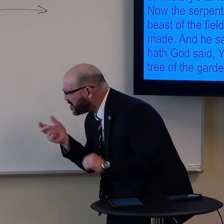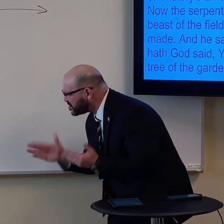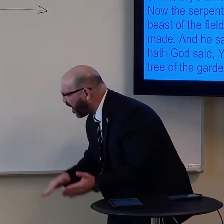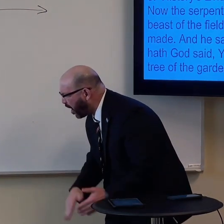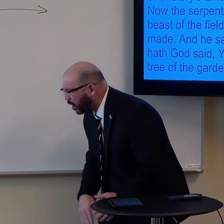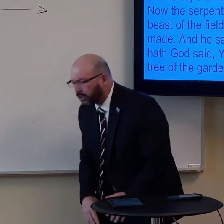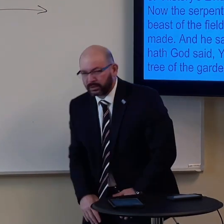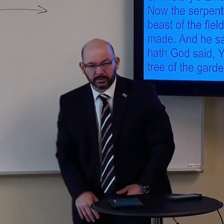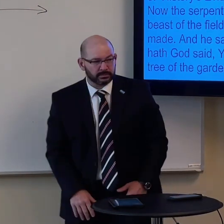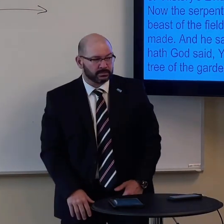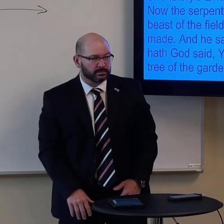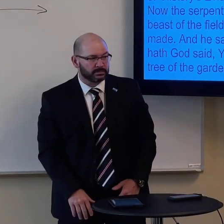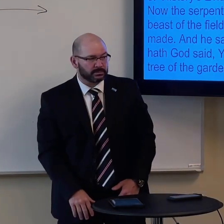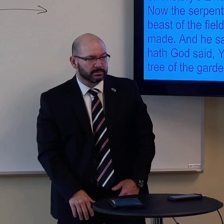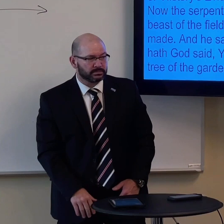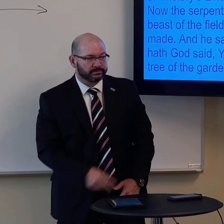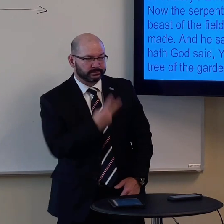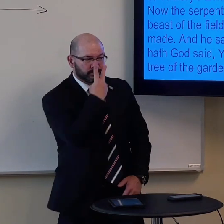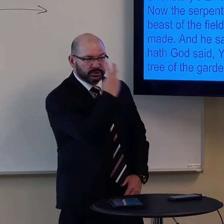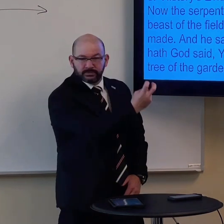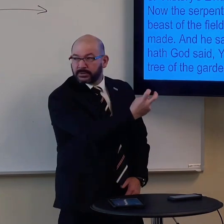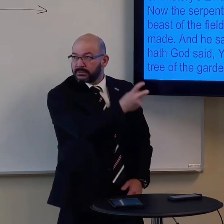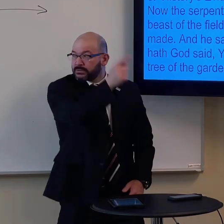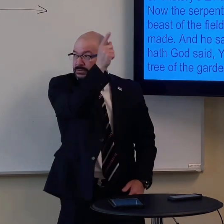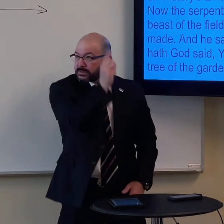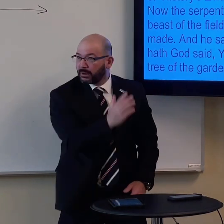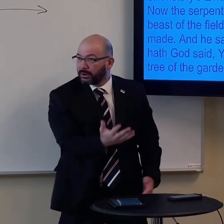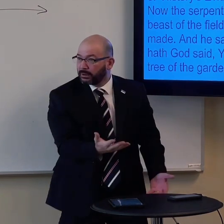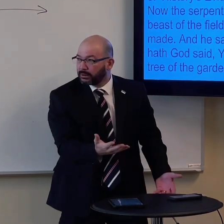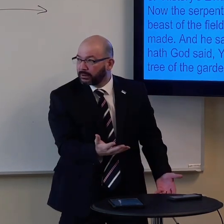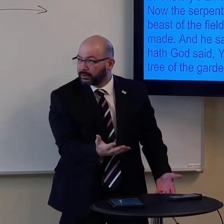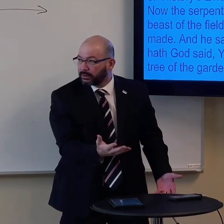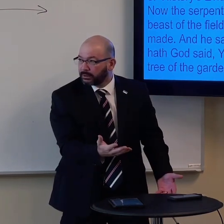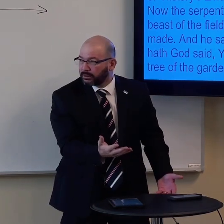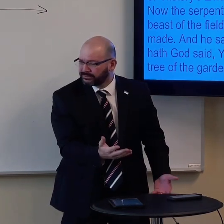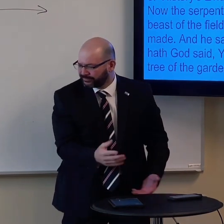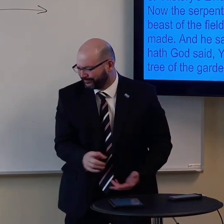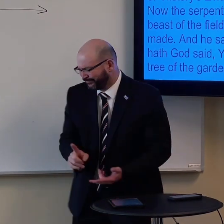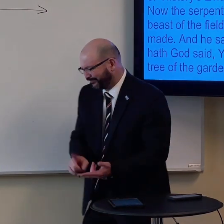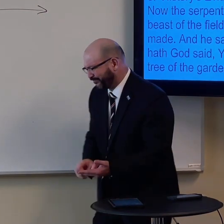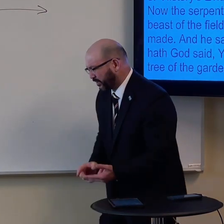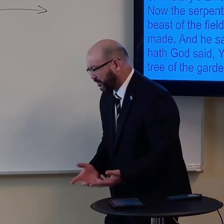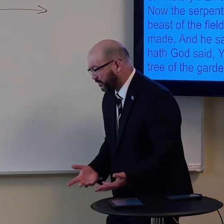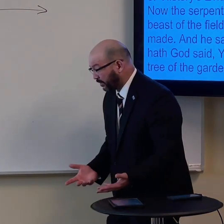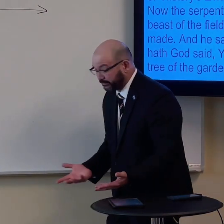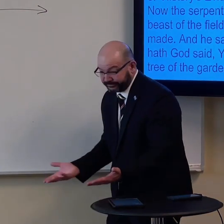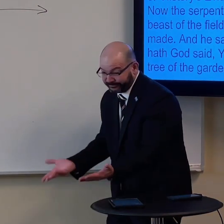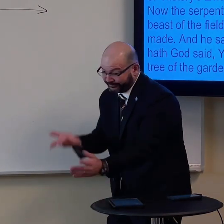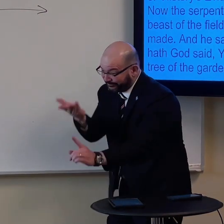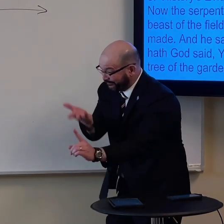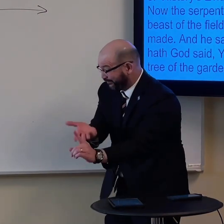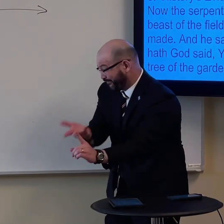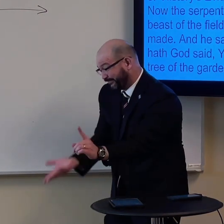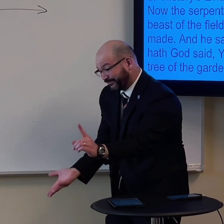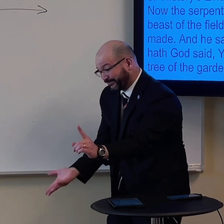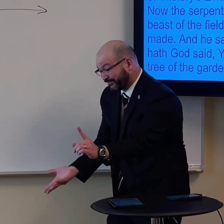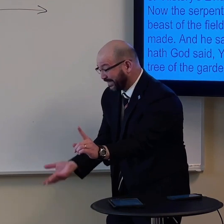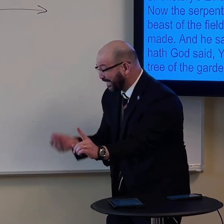deny what God said. He said, you know, you're not going to die. And then the third thing he says, you know that fruit there?